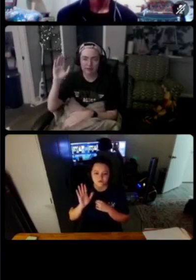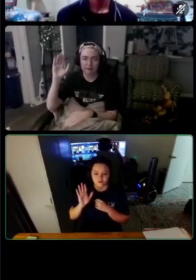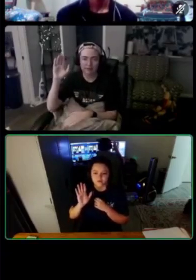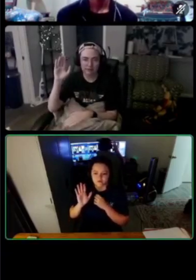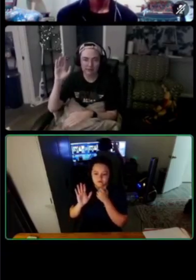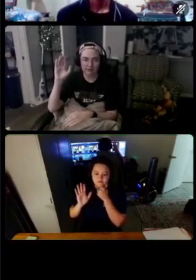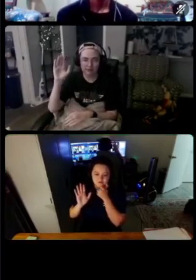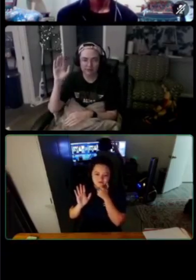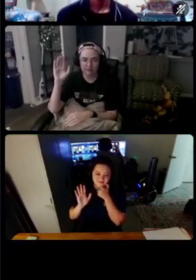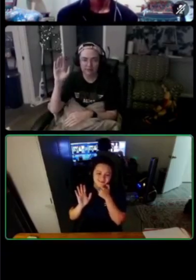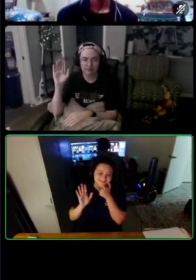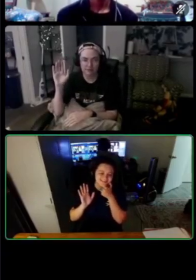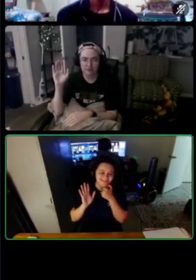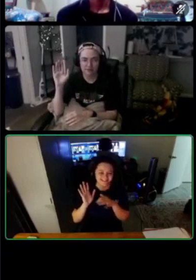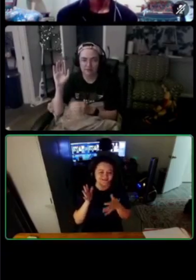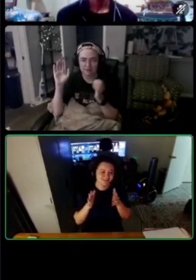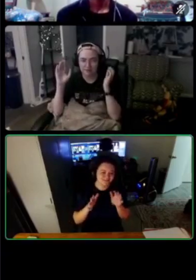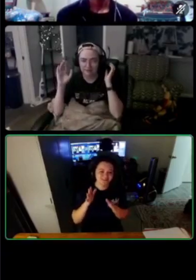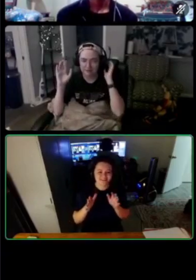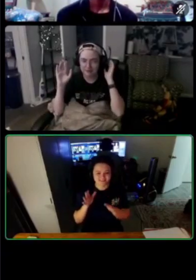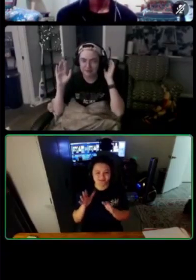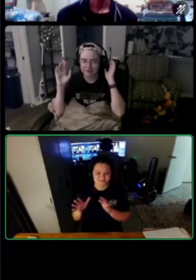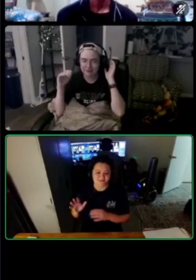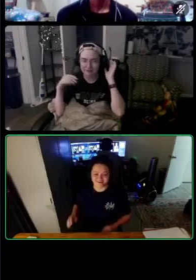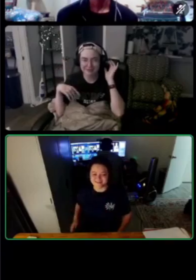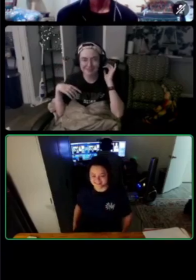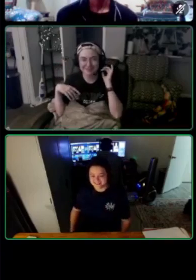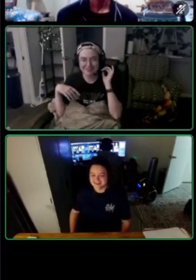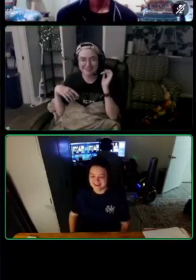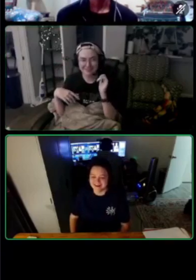Okay. Get some iffies, got some okay.